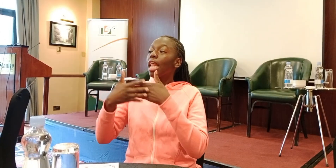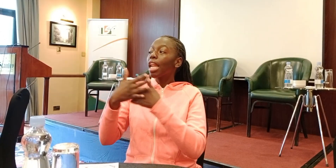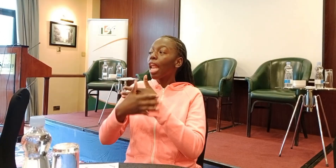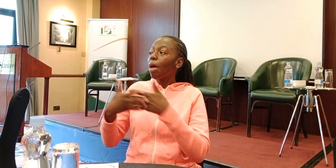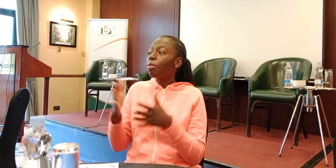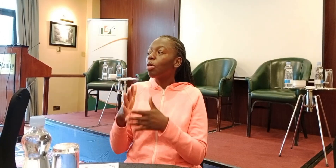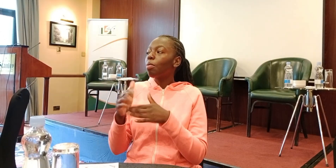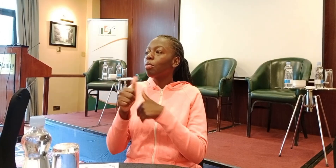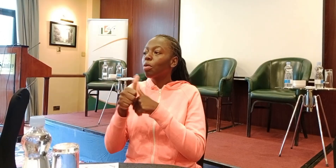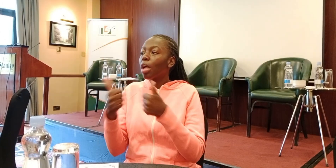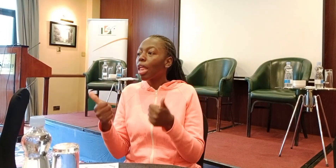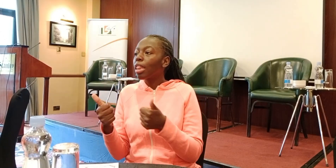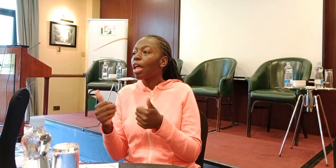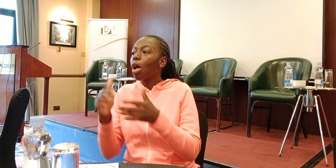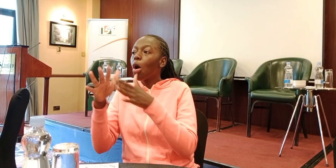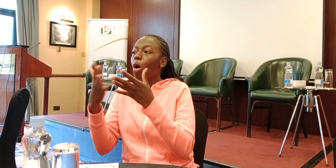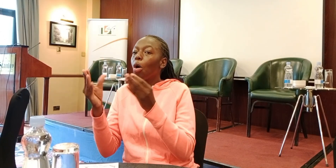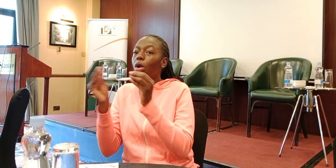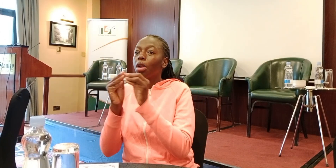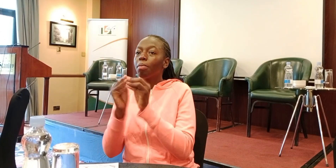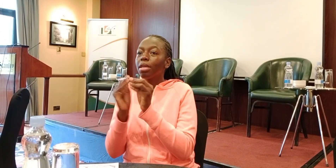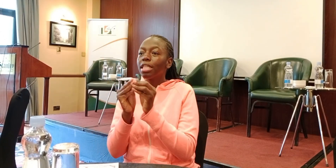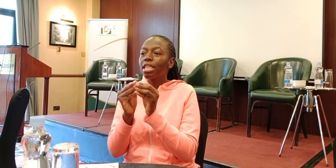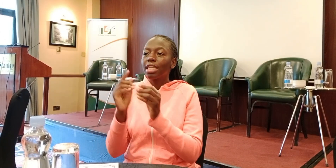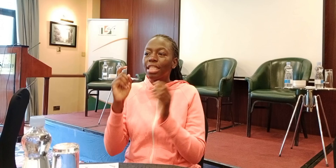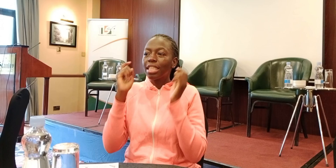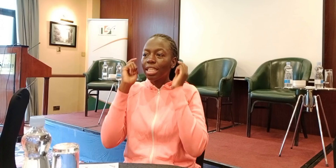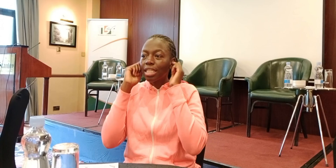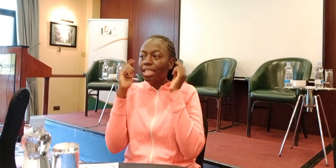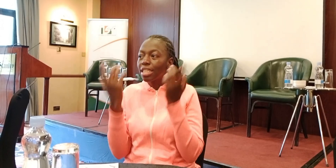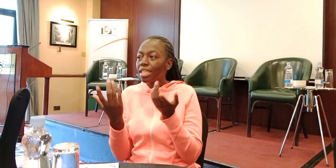we are on meetings with our earphones?